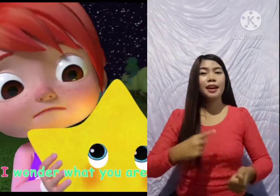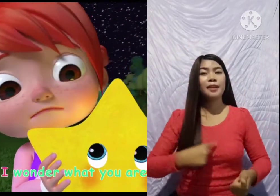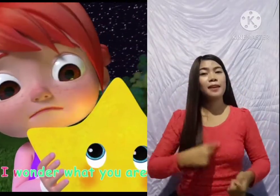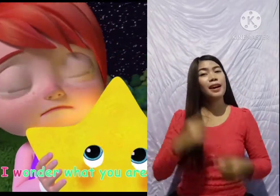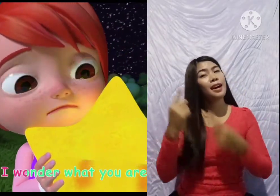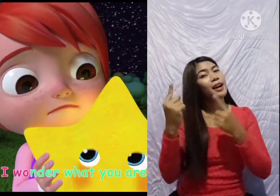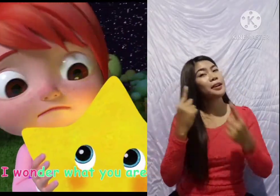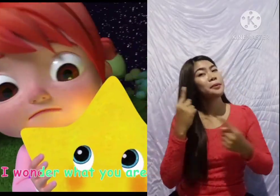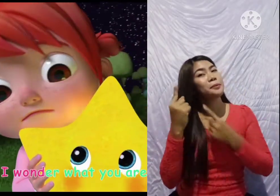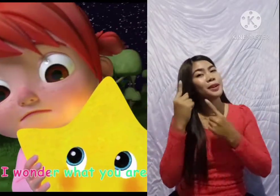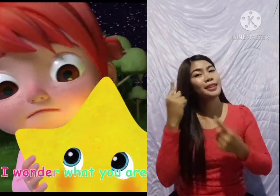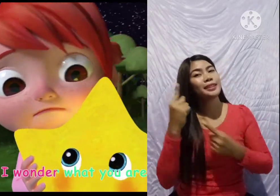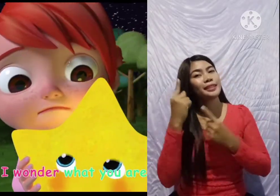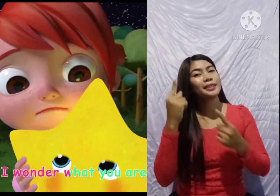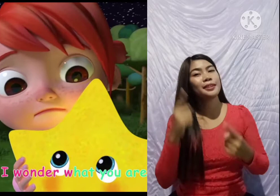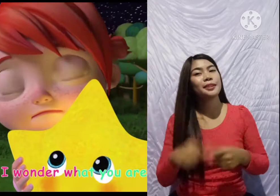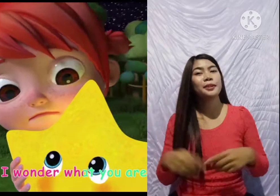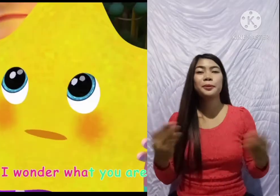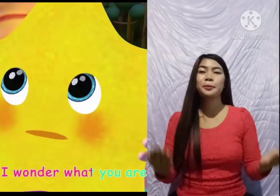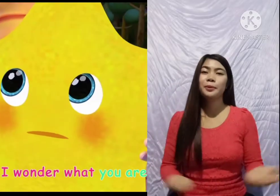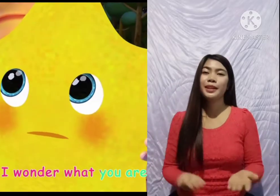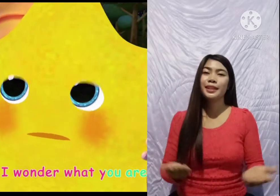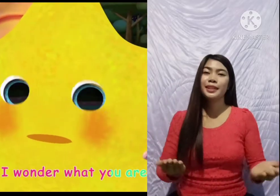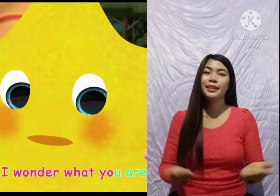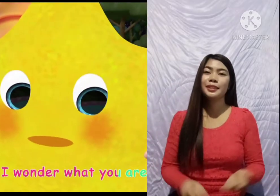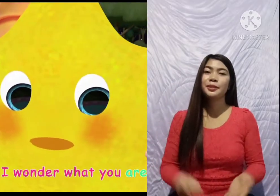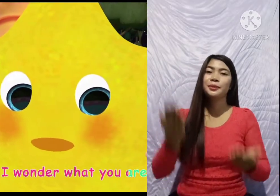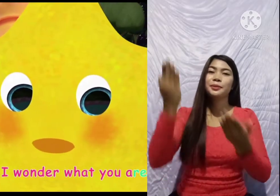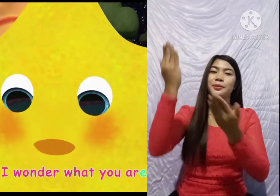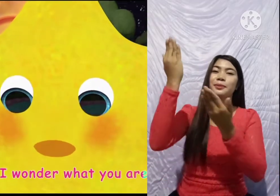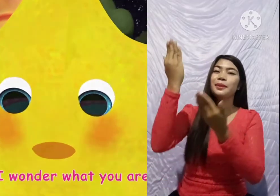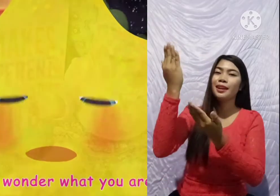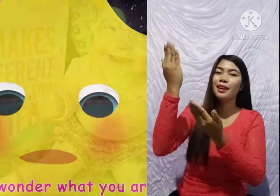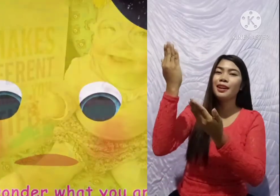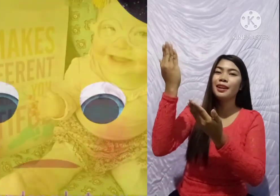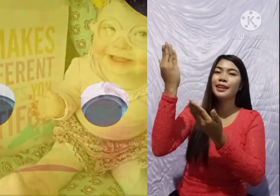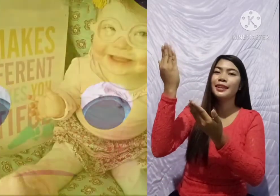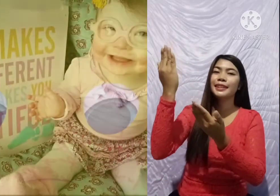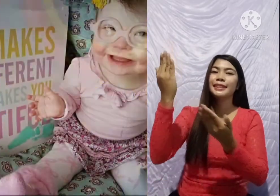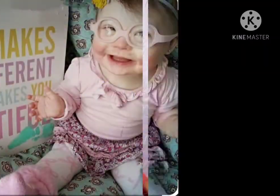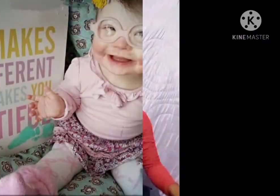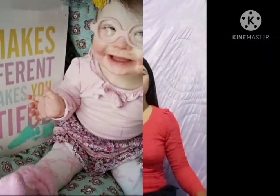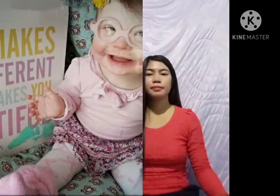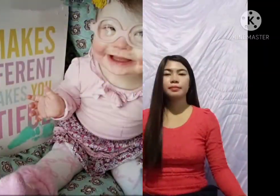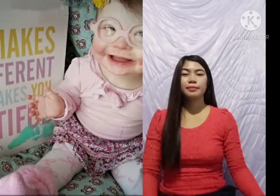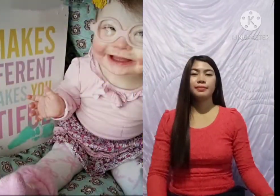How I wonder what you are.